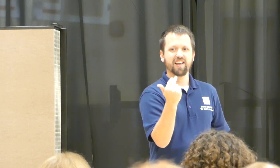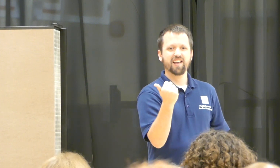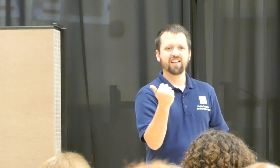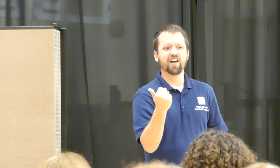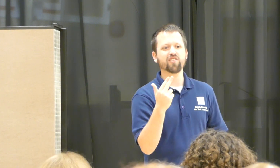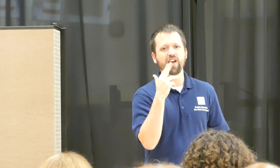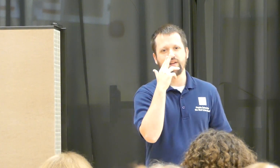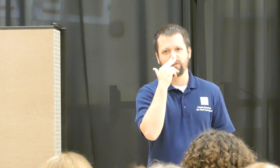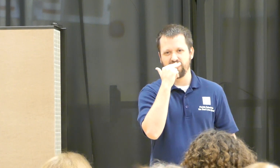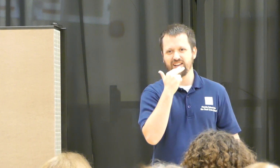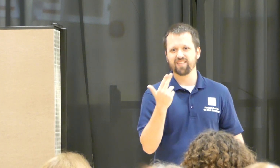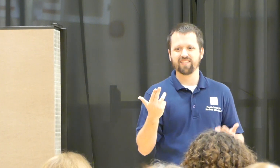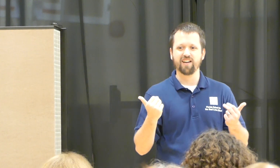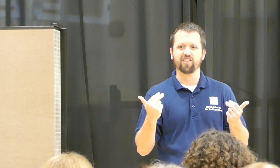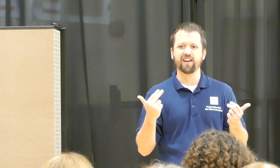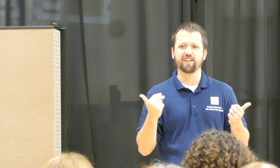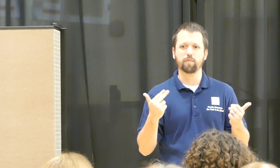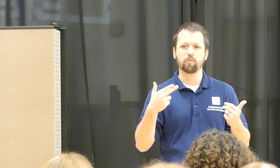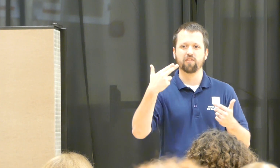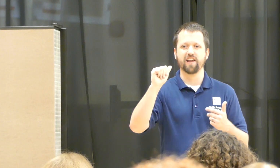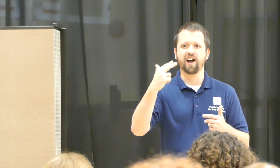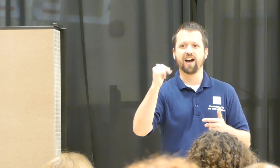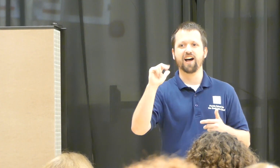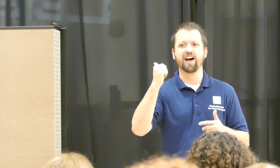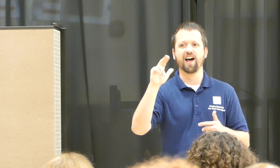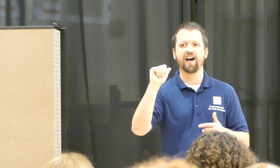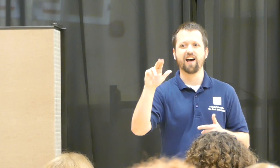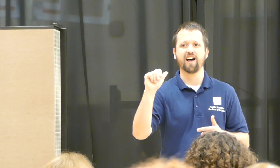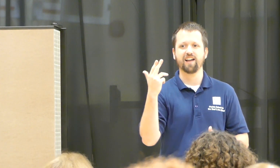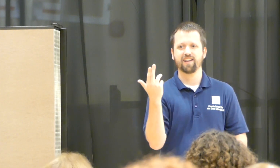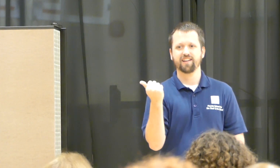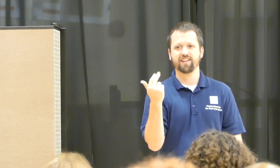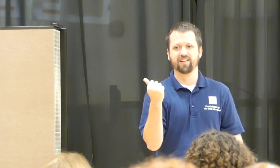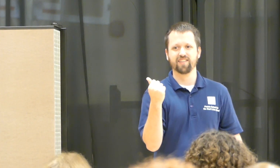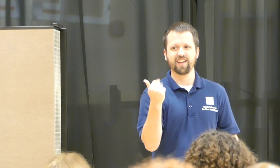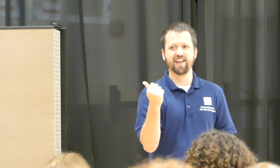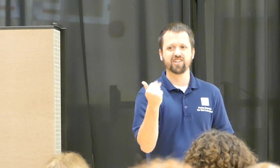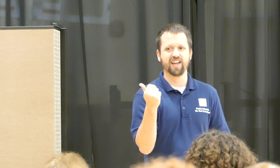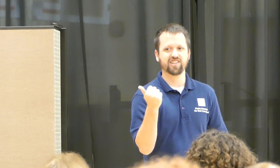It's also kind of funny because this is how a lot of deaf people sign ha ha ha ha.